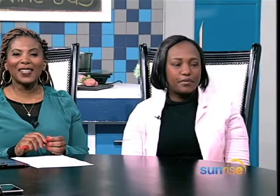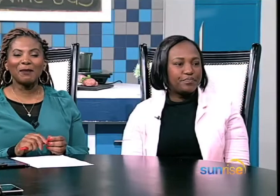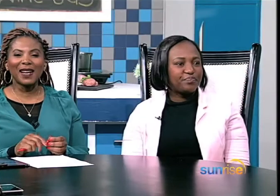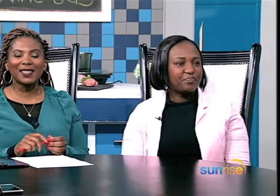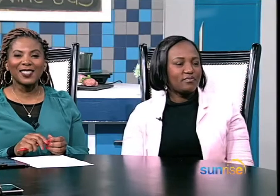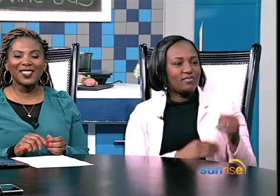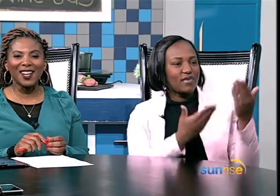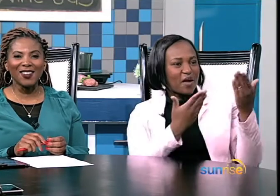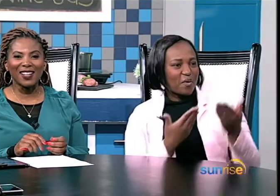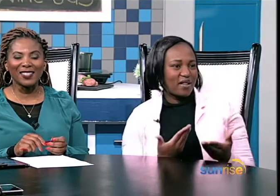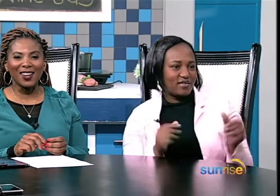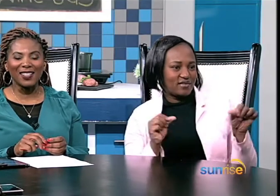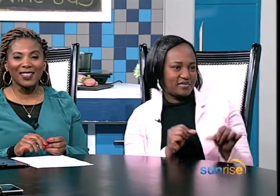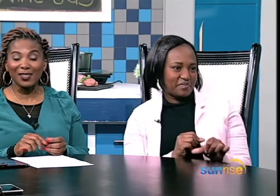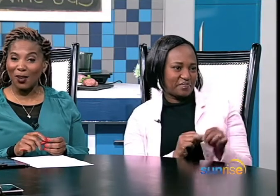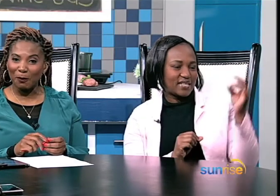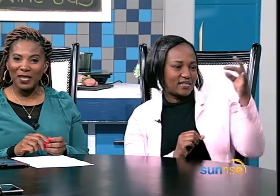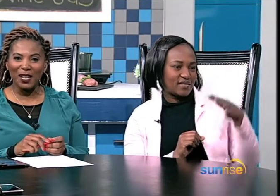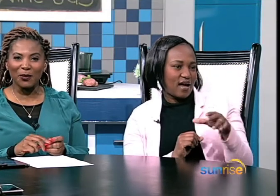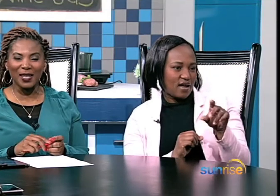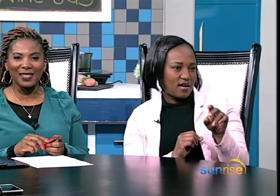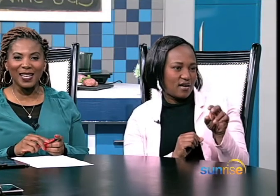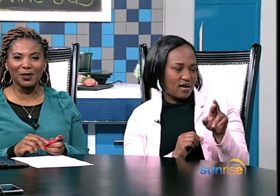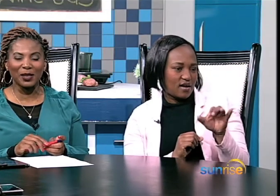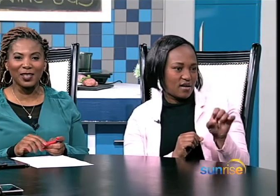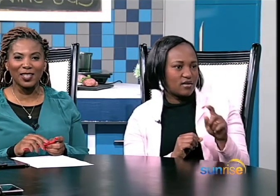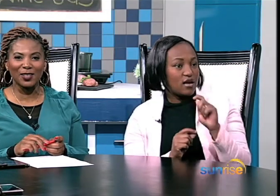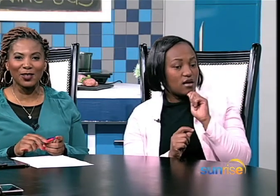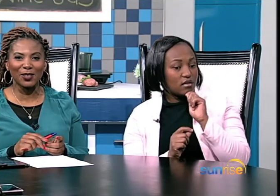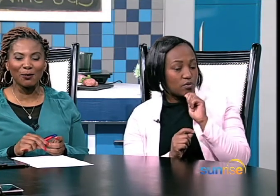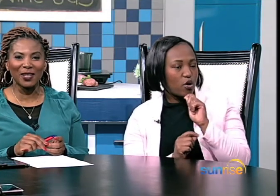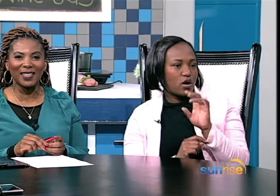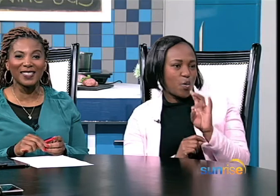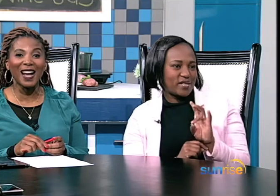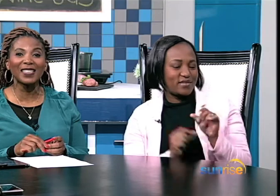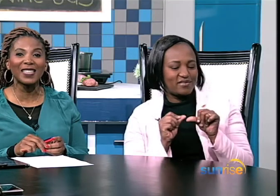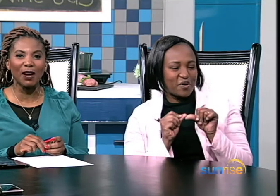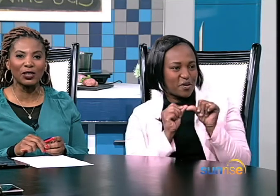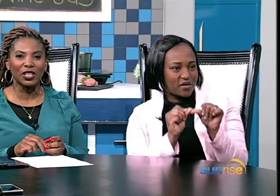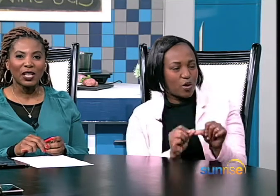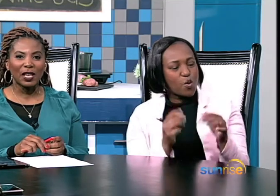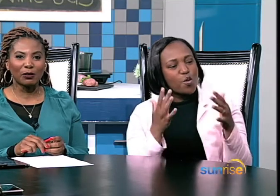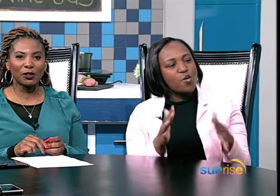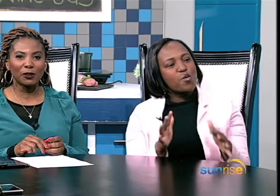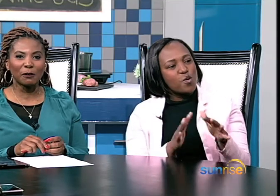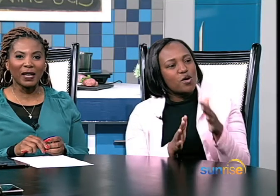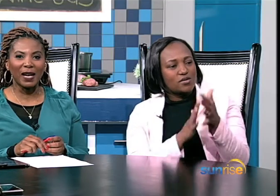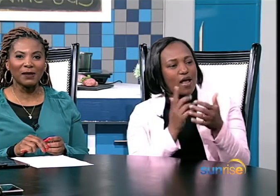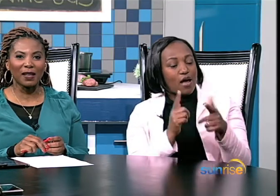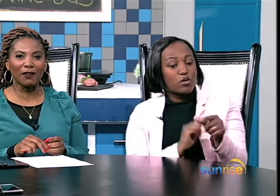Welcome back to Sunrise on this Hope Day Wednesday. As we continue this morning, sign language will soon become South Africa's